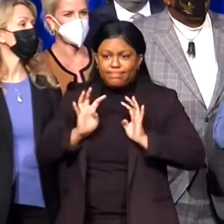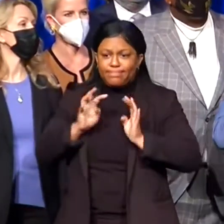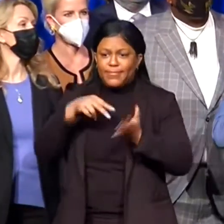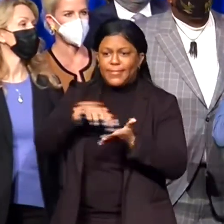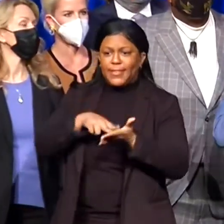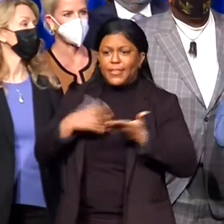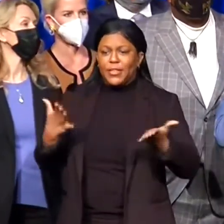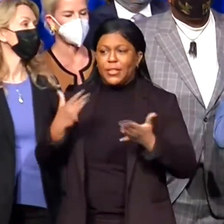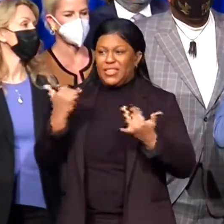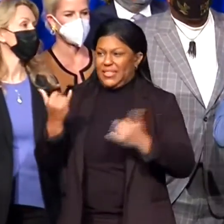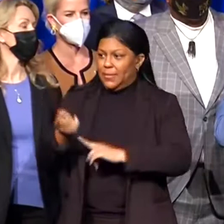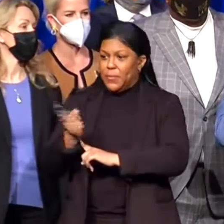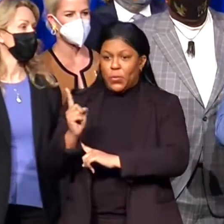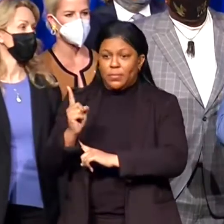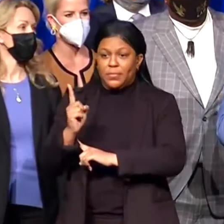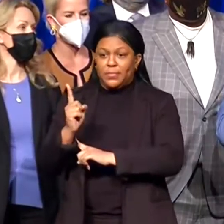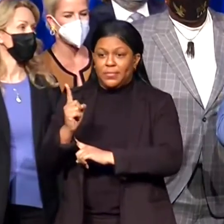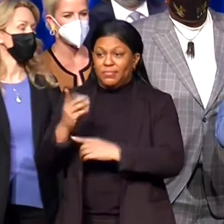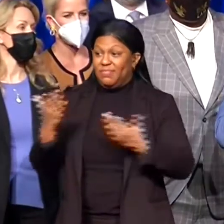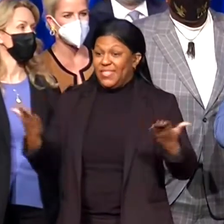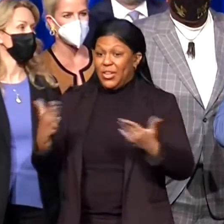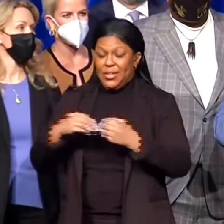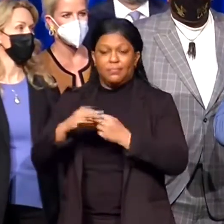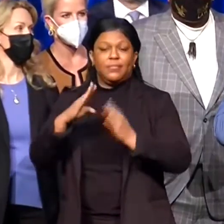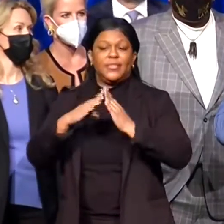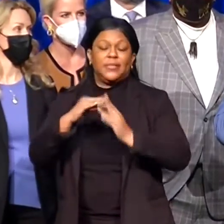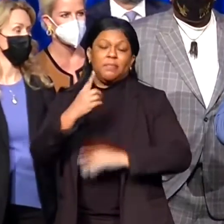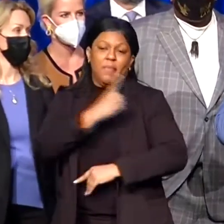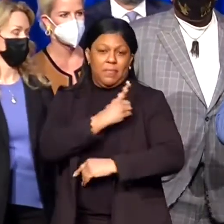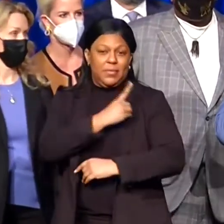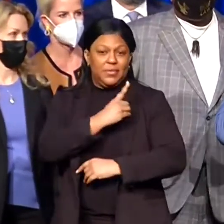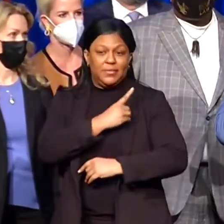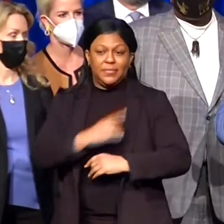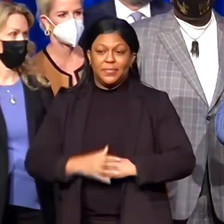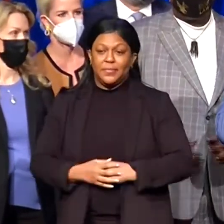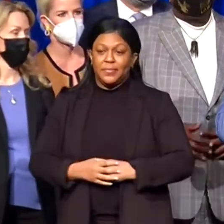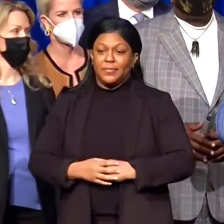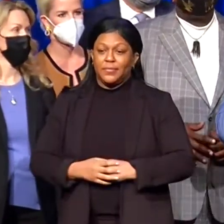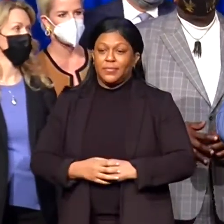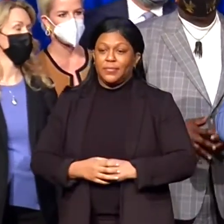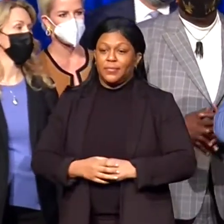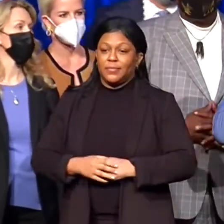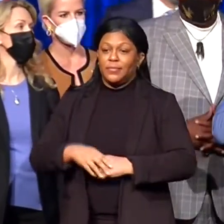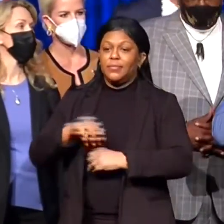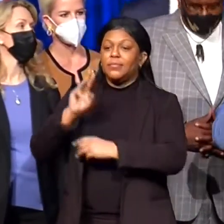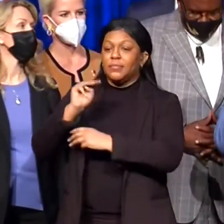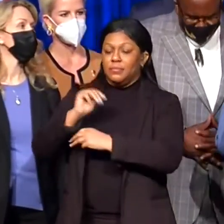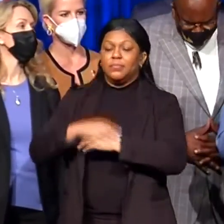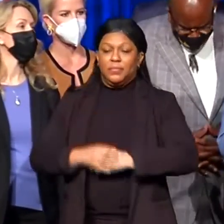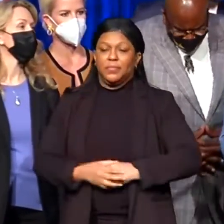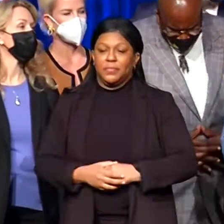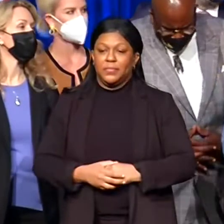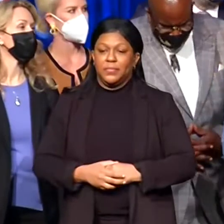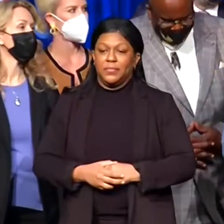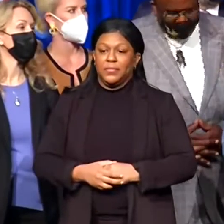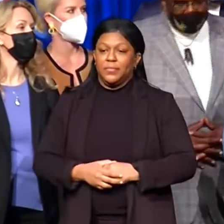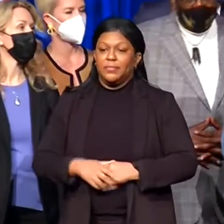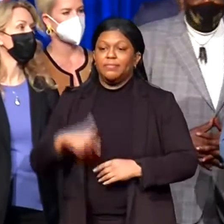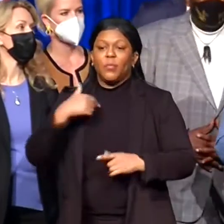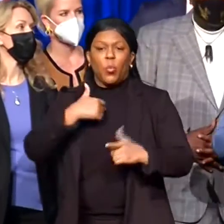of Minneapolis. We are very thankful to the leadership of the city of